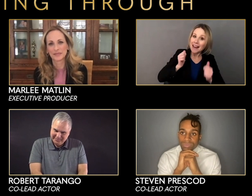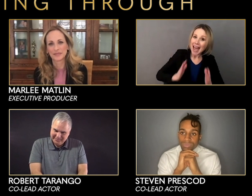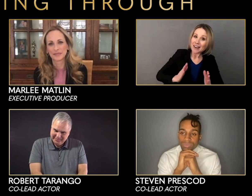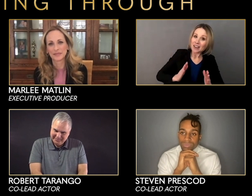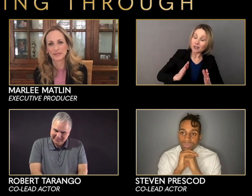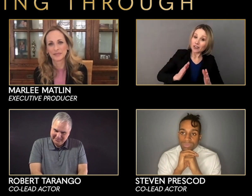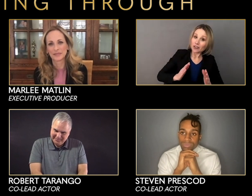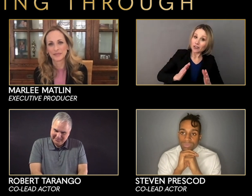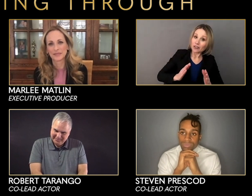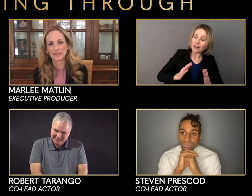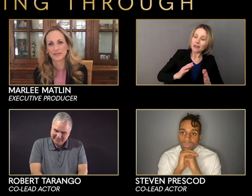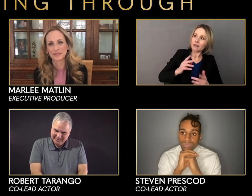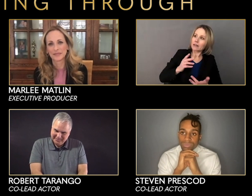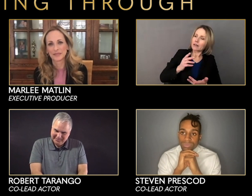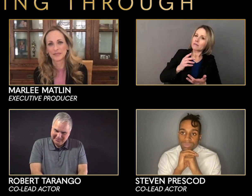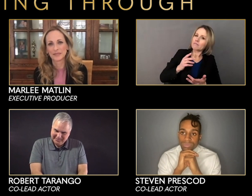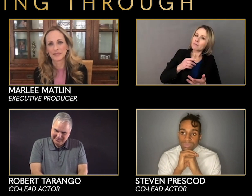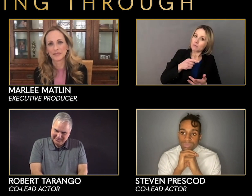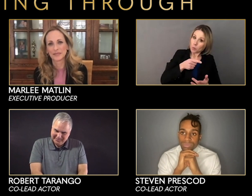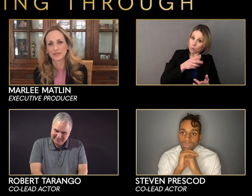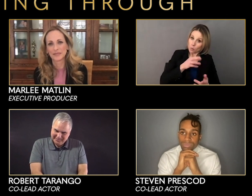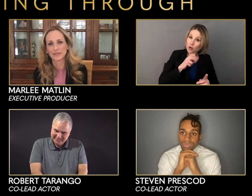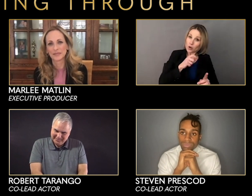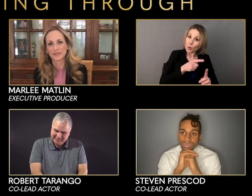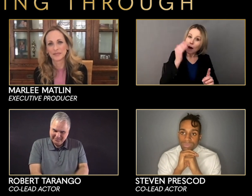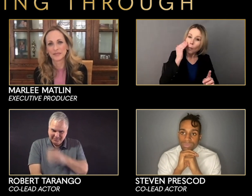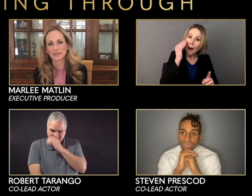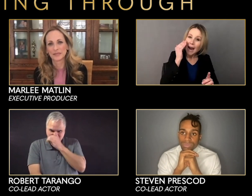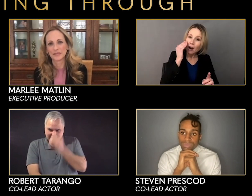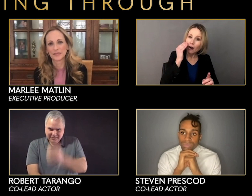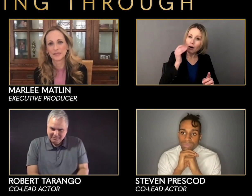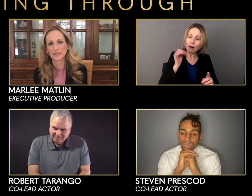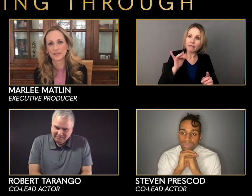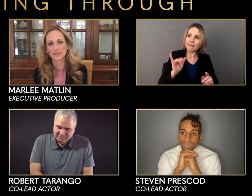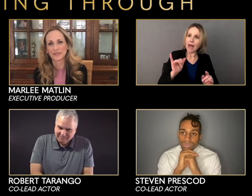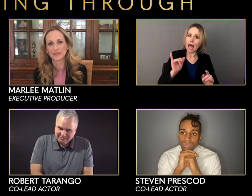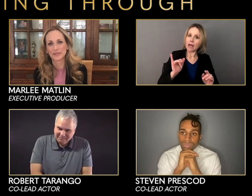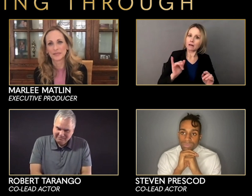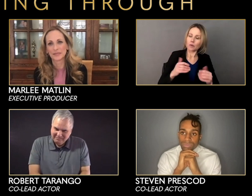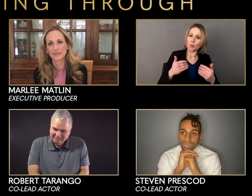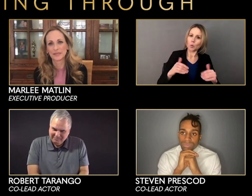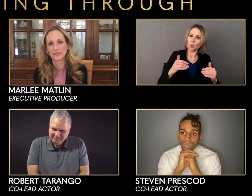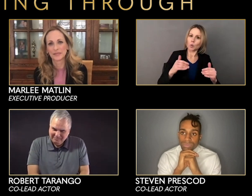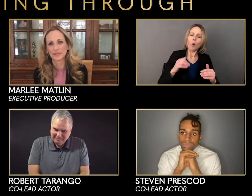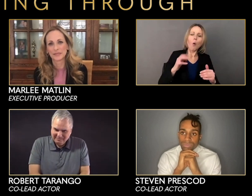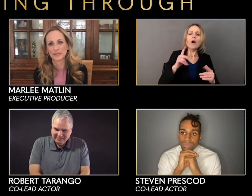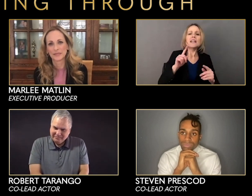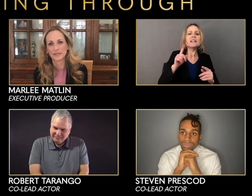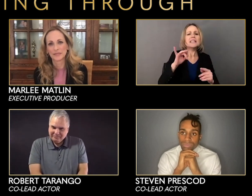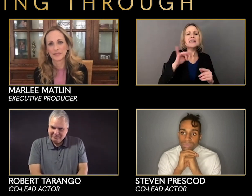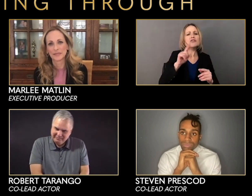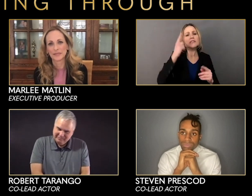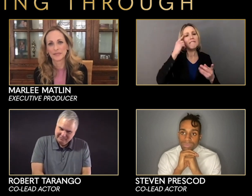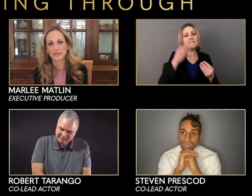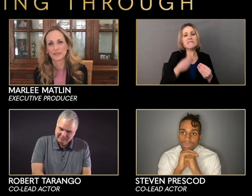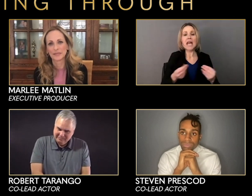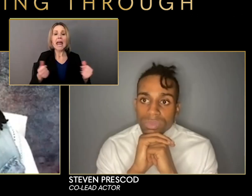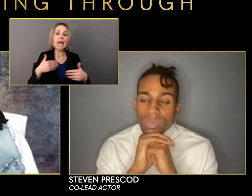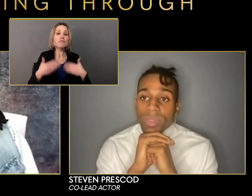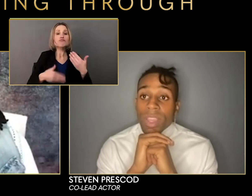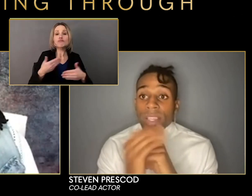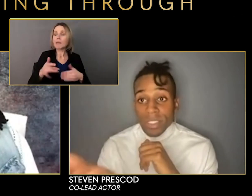Were you aware of it, or did it just fade from your mind and you were just working with another